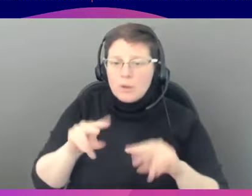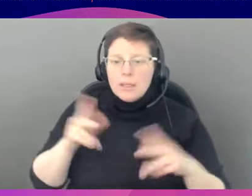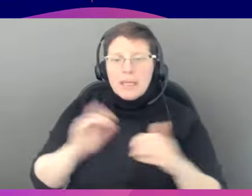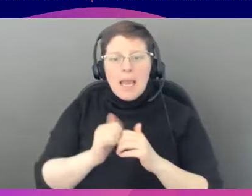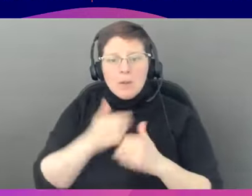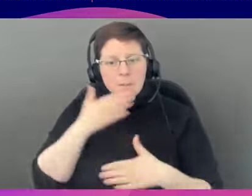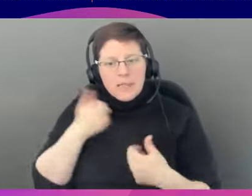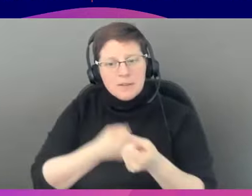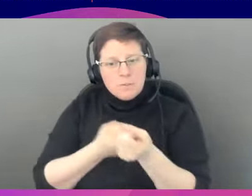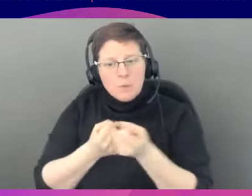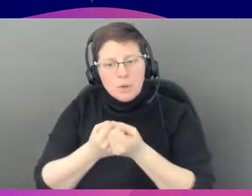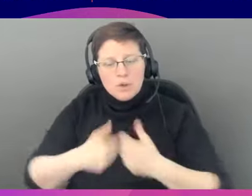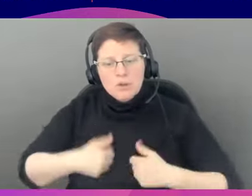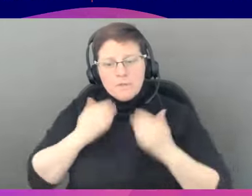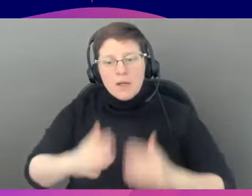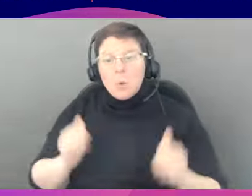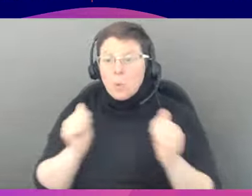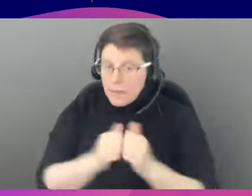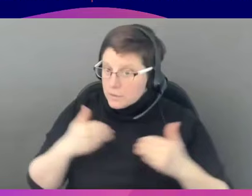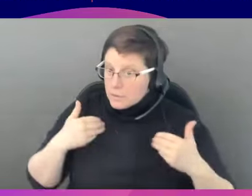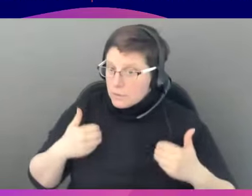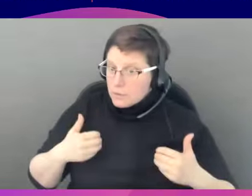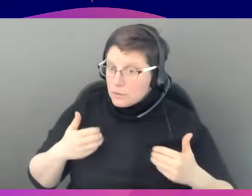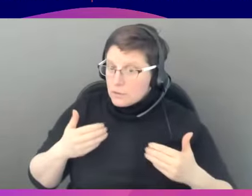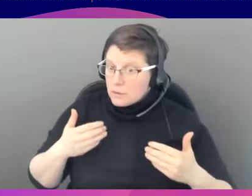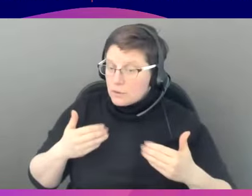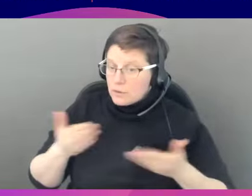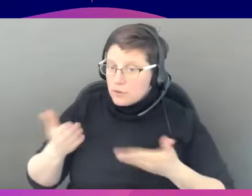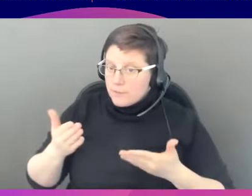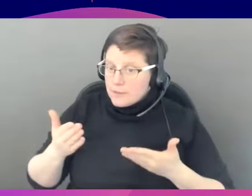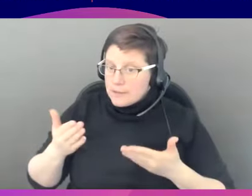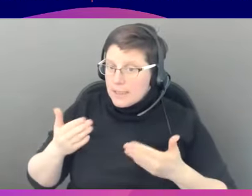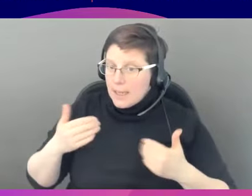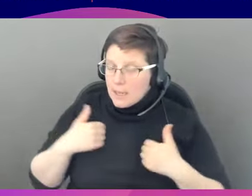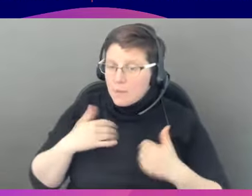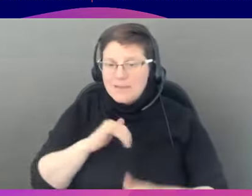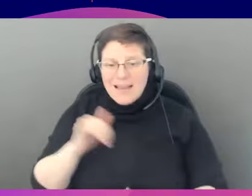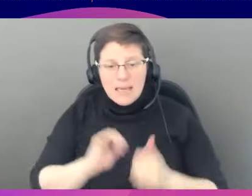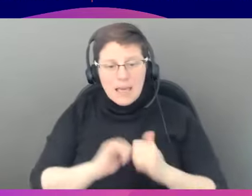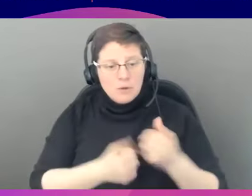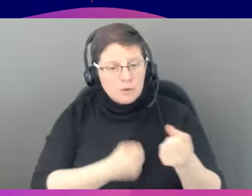best support survivors with service animals and how best to support survivors with emotional support animals.